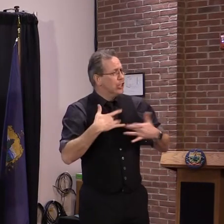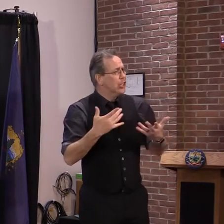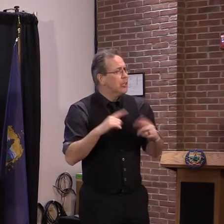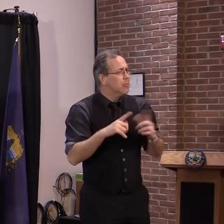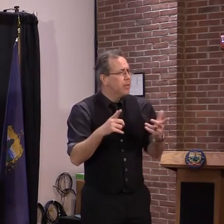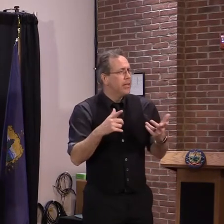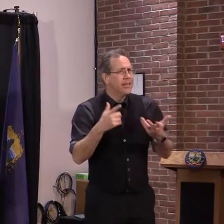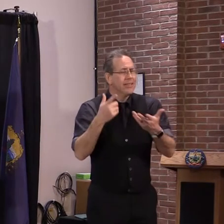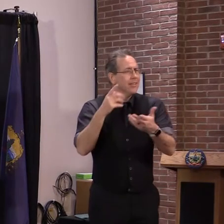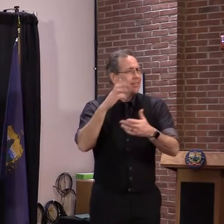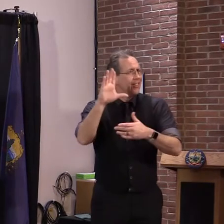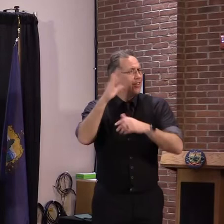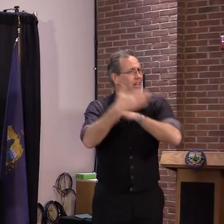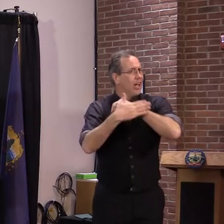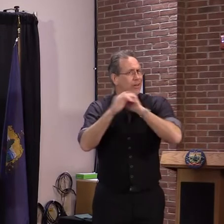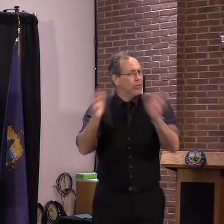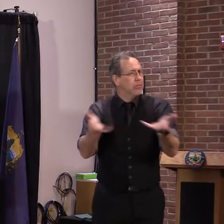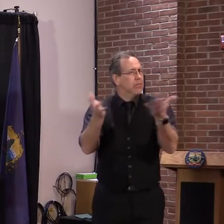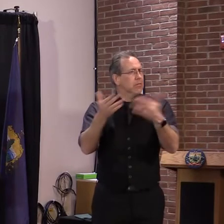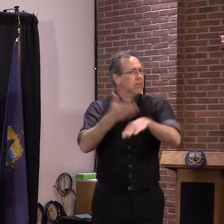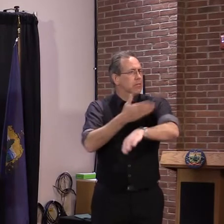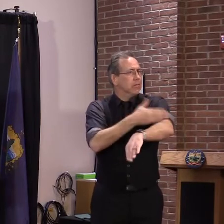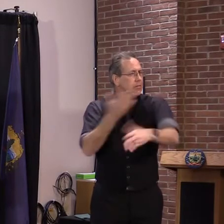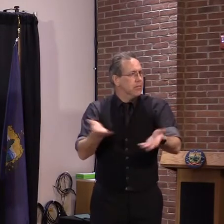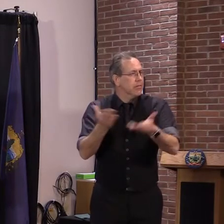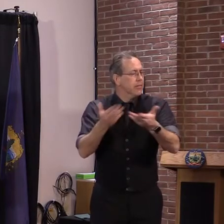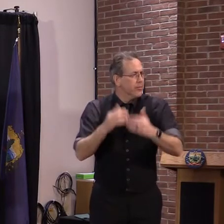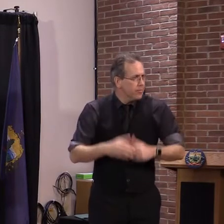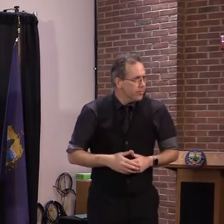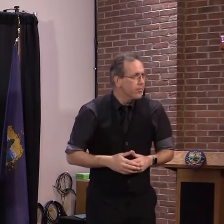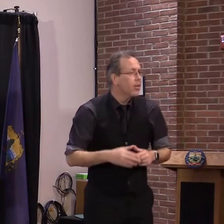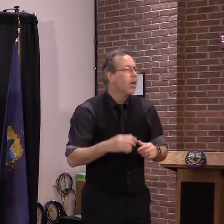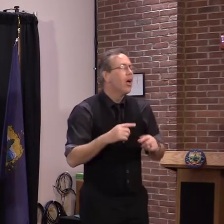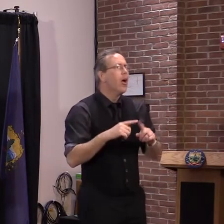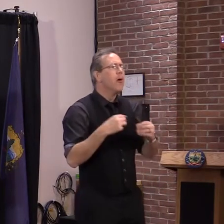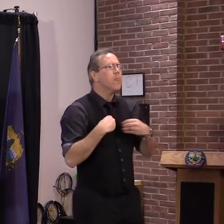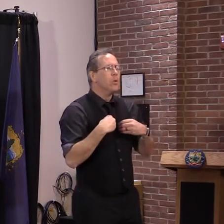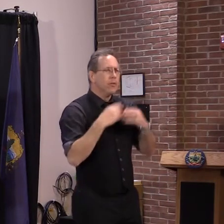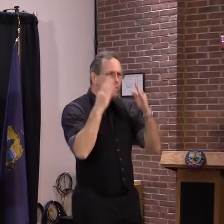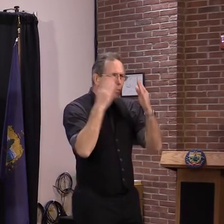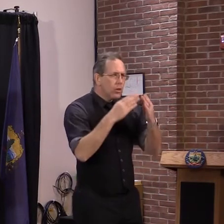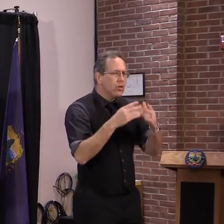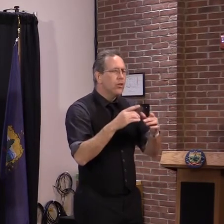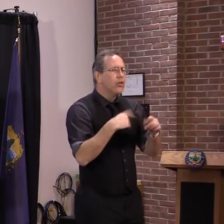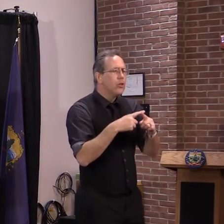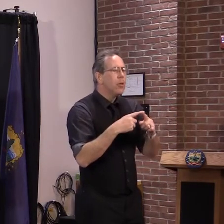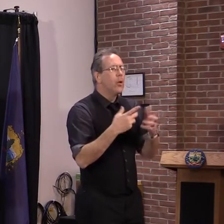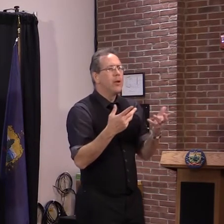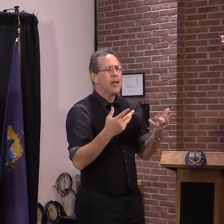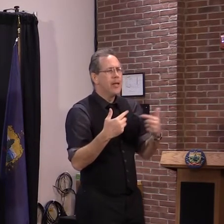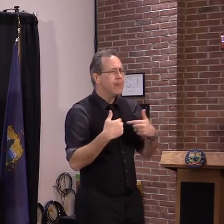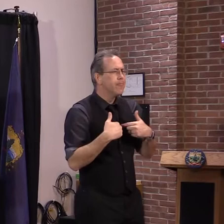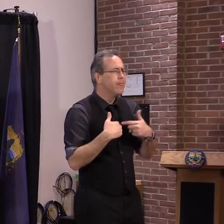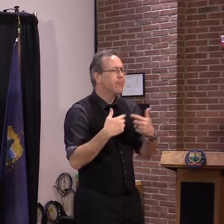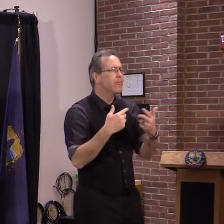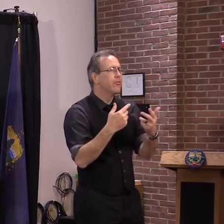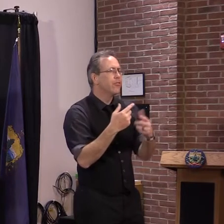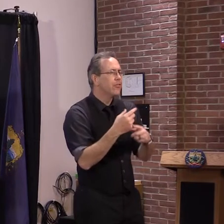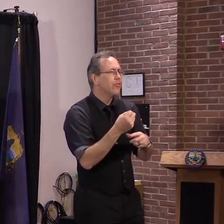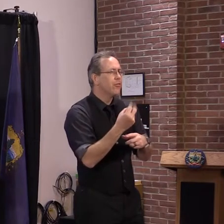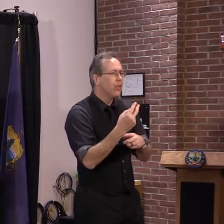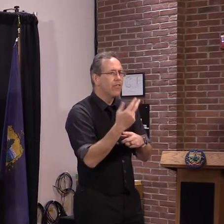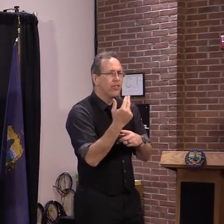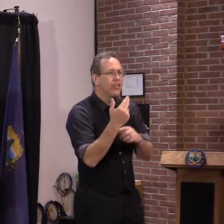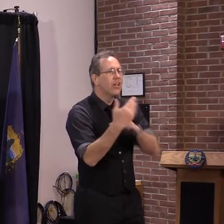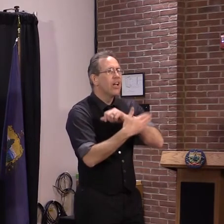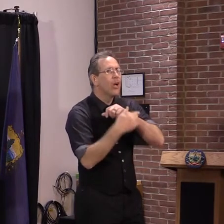matter, but I am much more concerned about the other 11, 12, 13 counties throughout the state